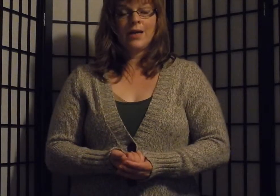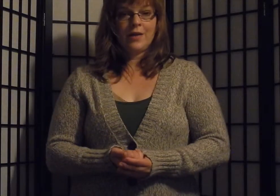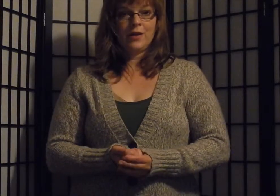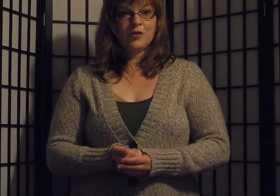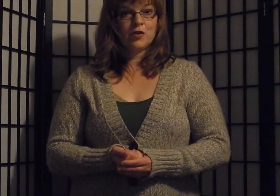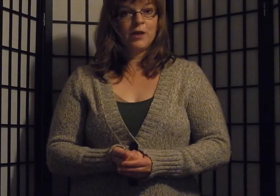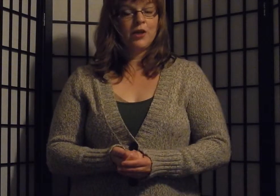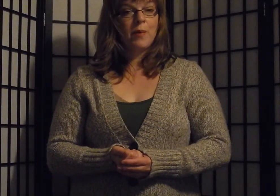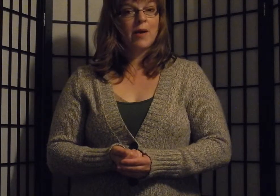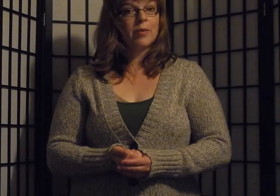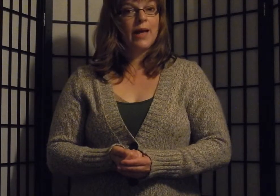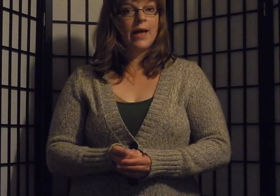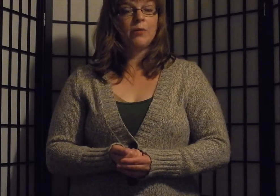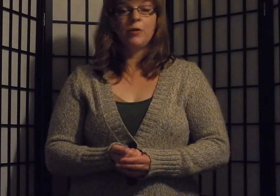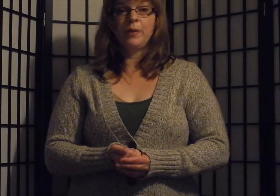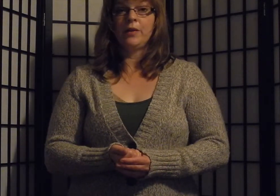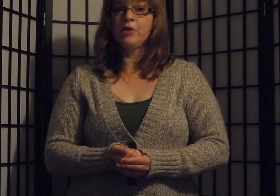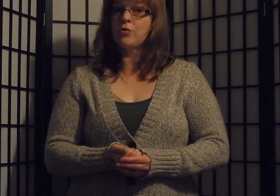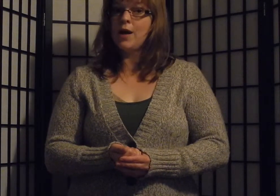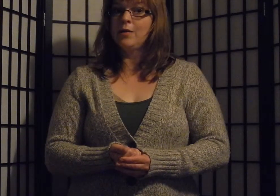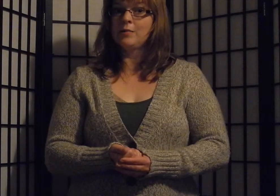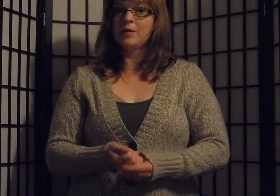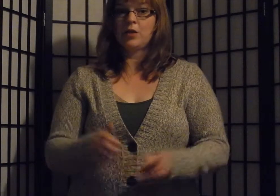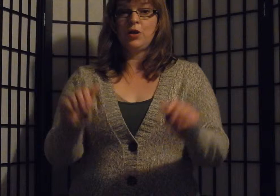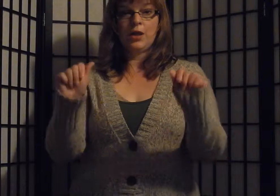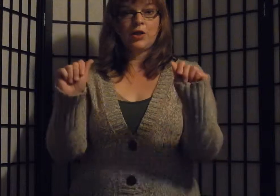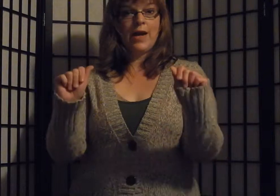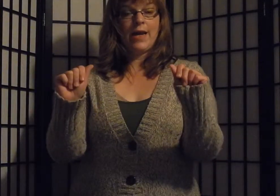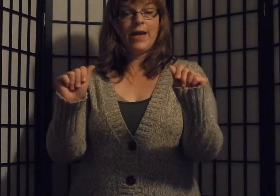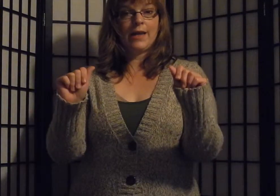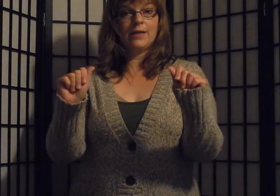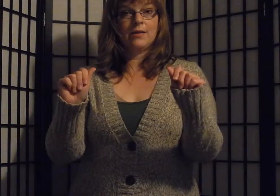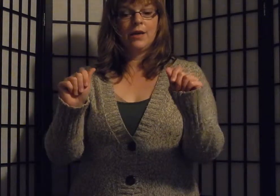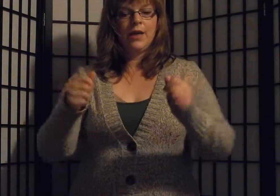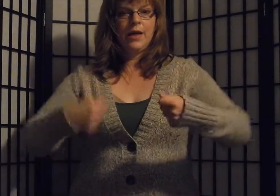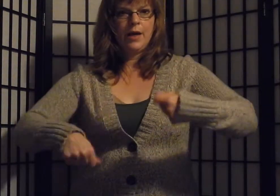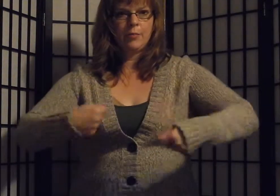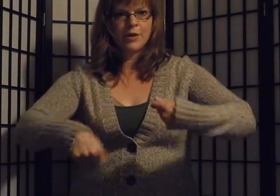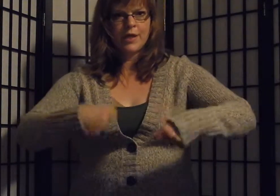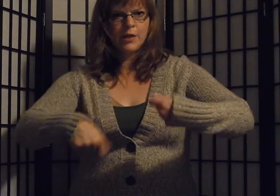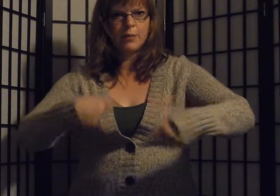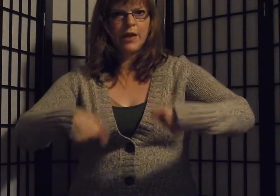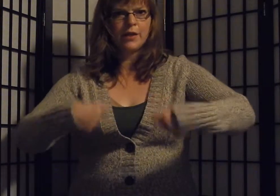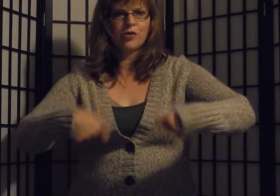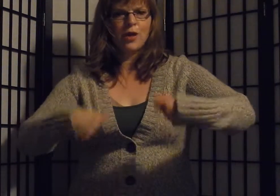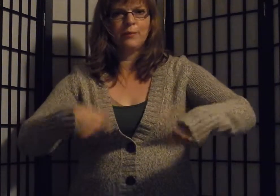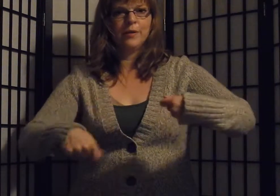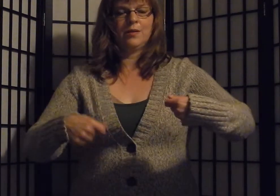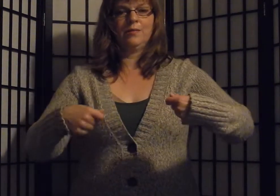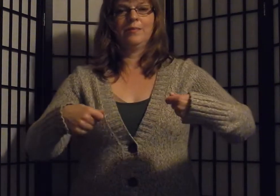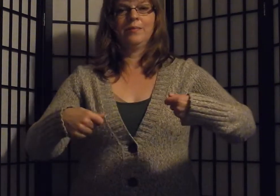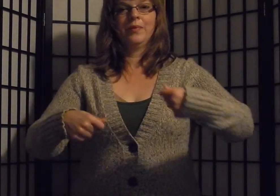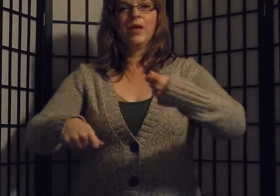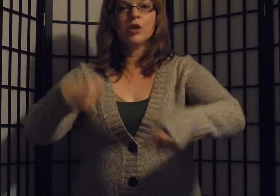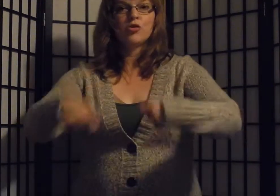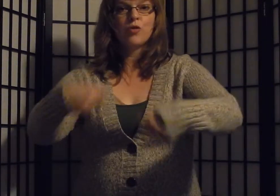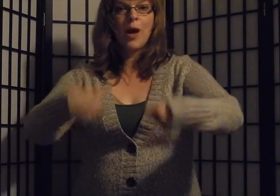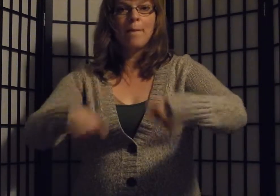Another instrument you might play would be the drums. So you need your A hands and pretend to play the drums.